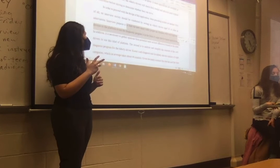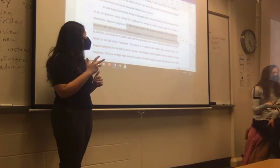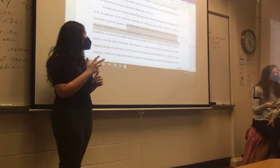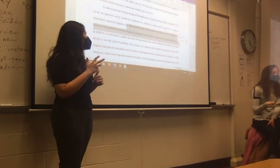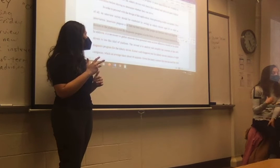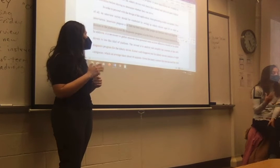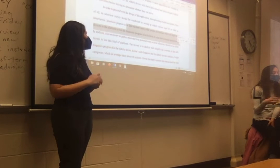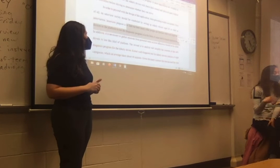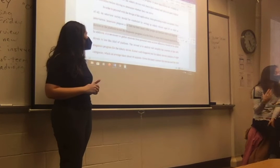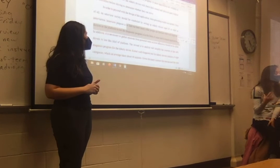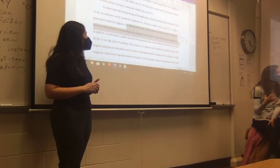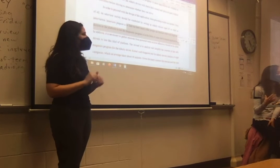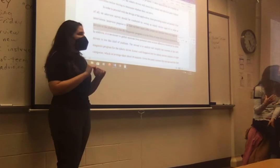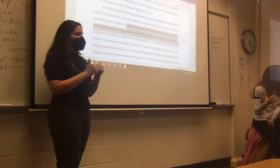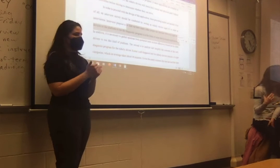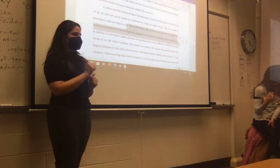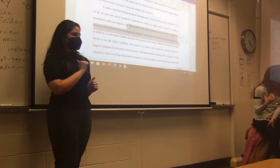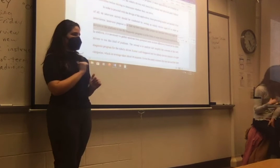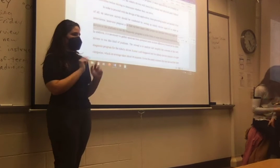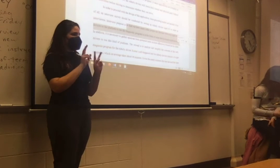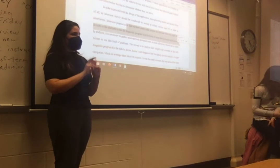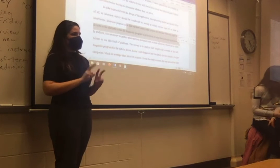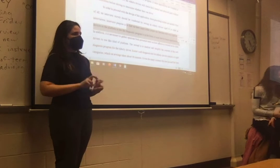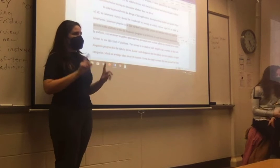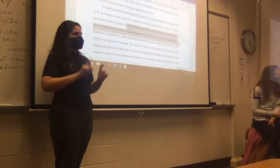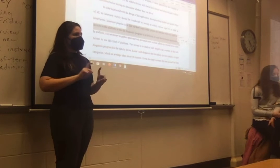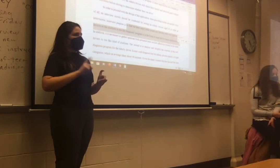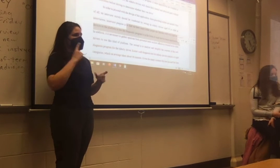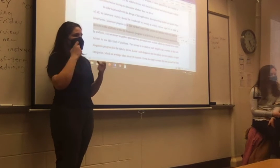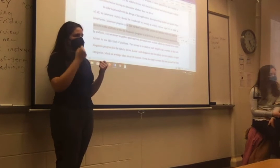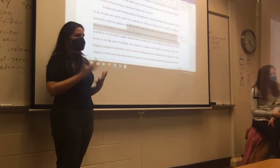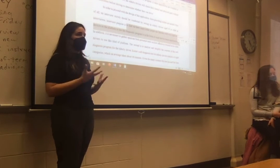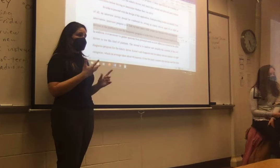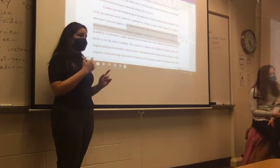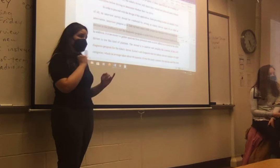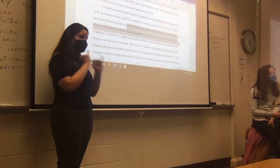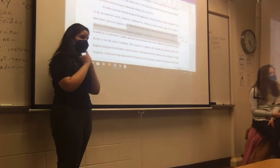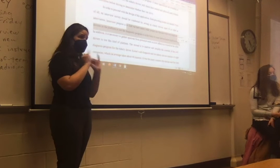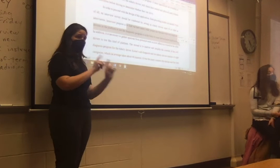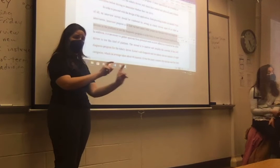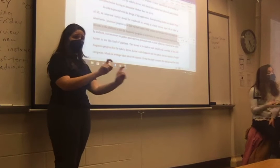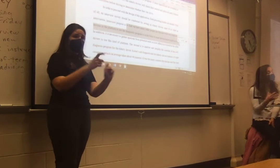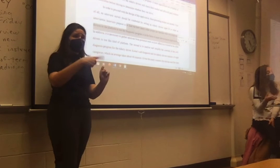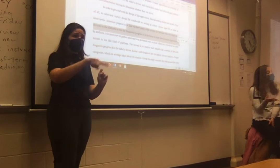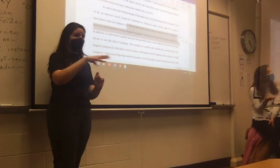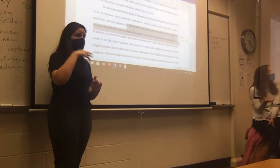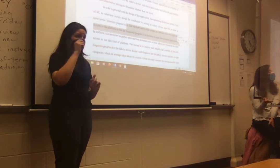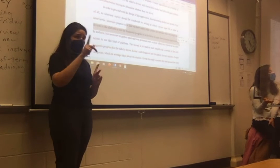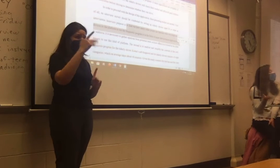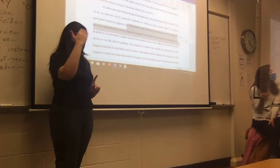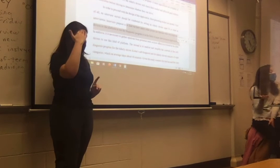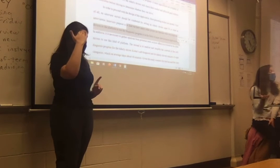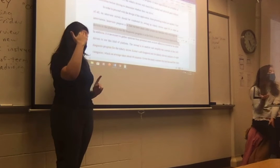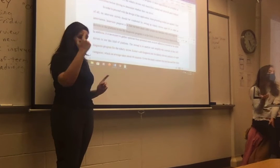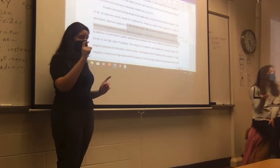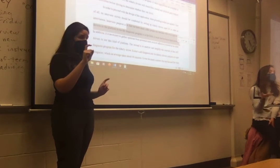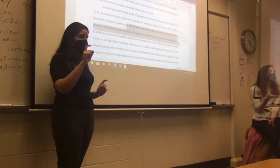sort of the self-diagnostic test for the drivers, right? So the writer, this is a good method. The